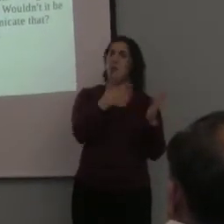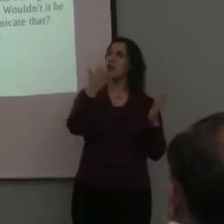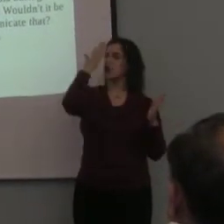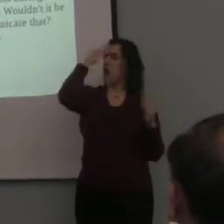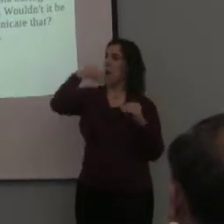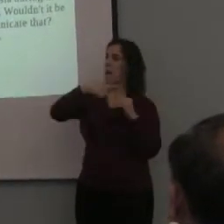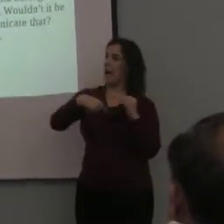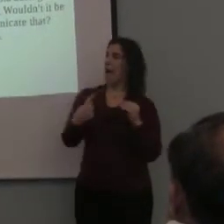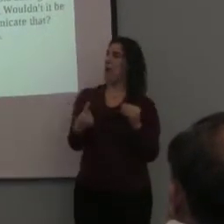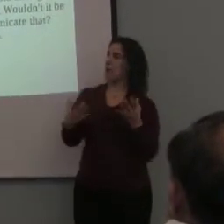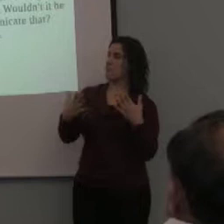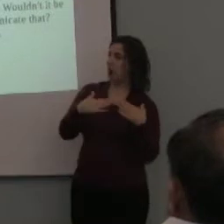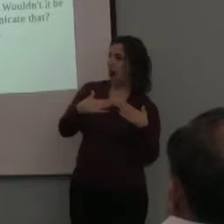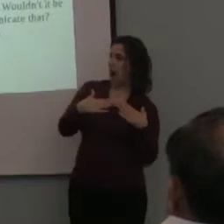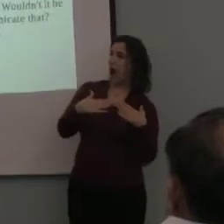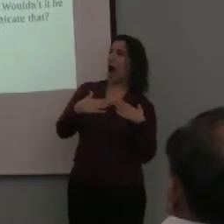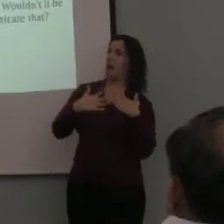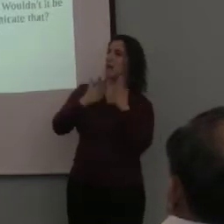about